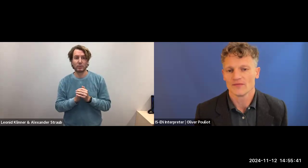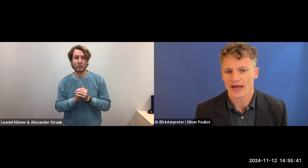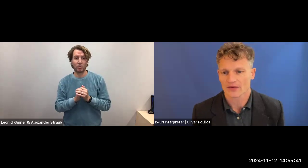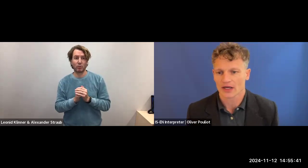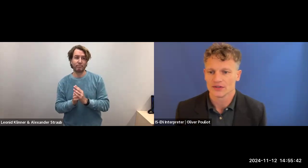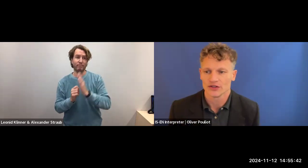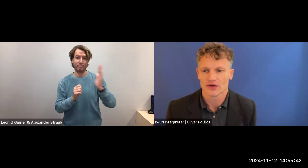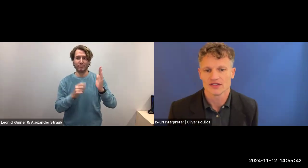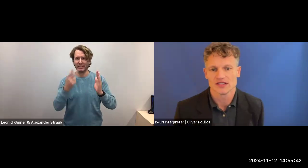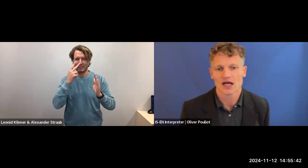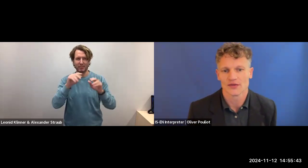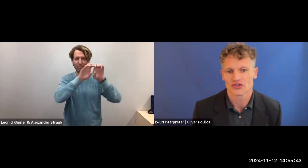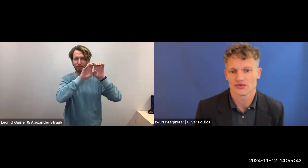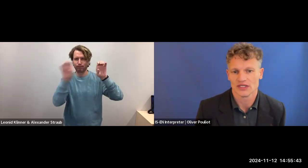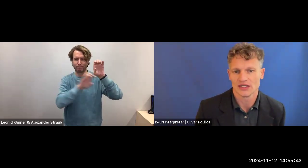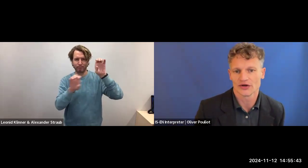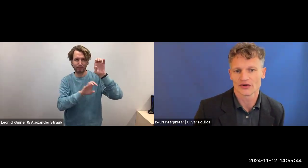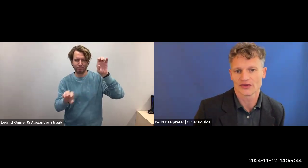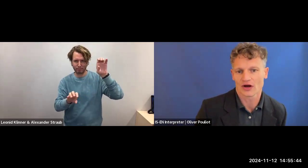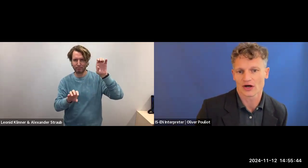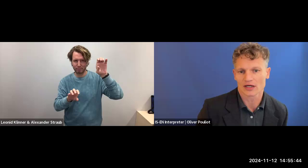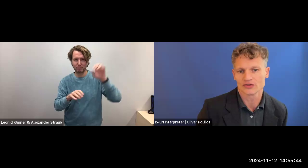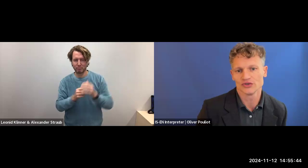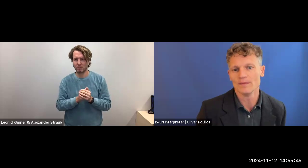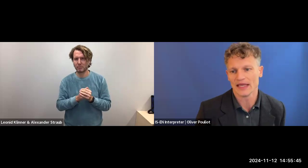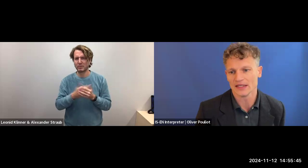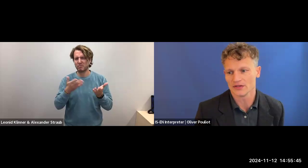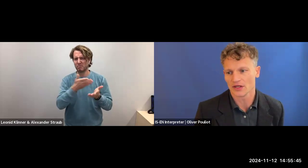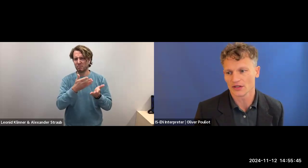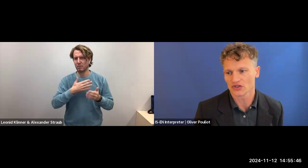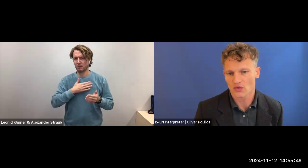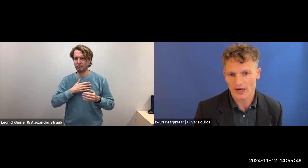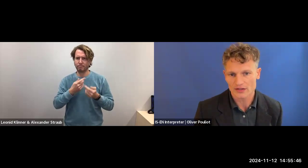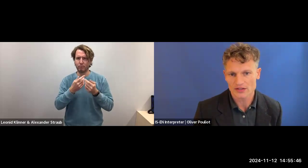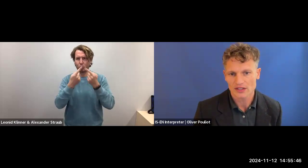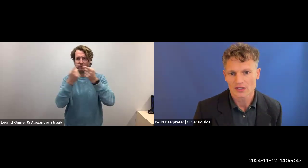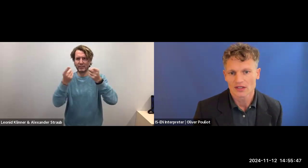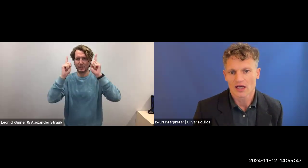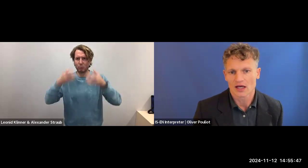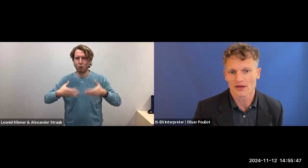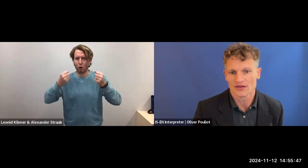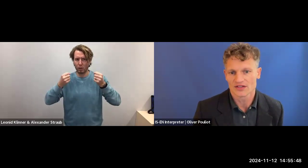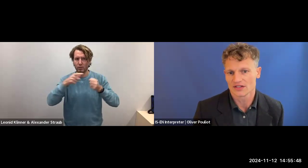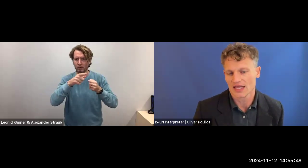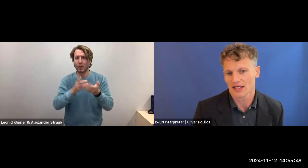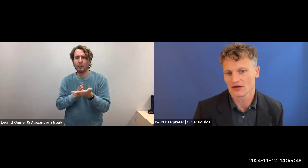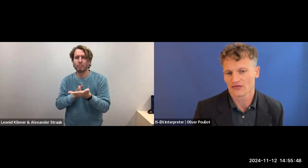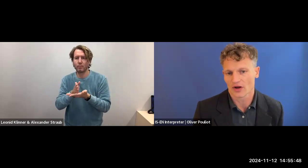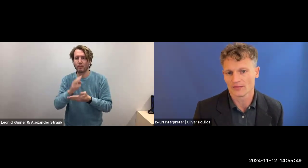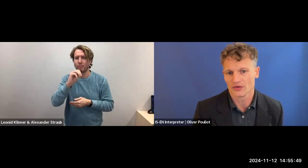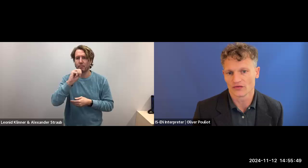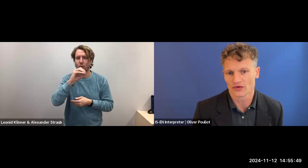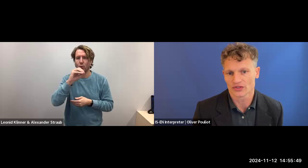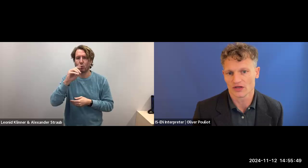So a bit of background. You can see on the screen here, there are two main squares. This is